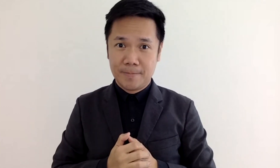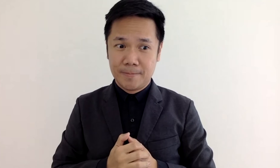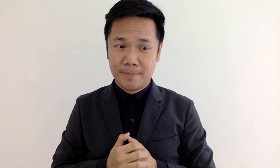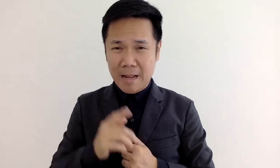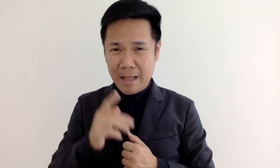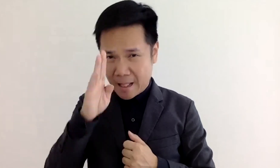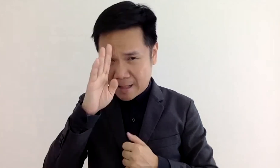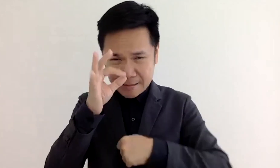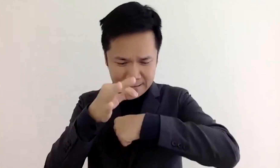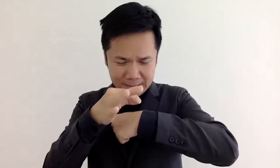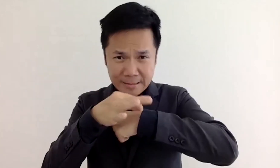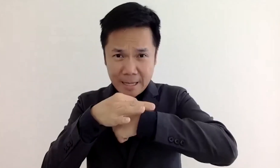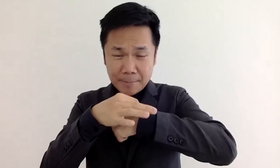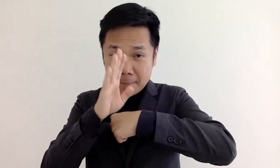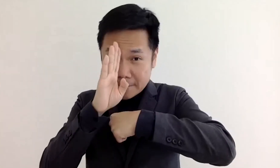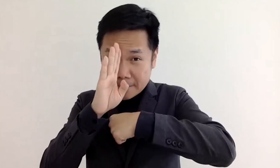of time,